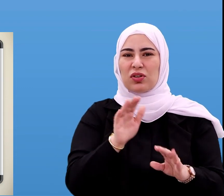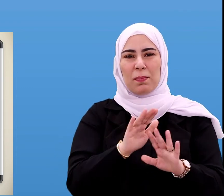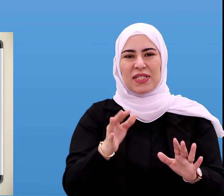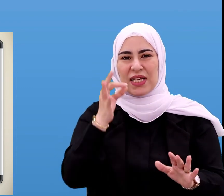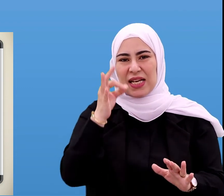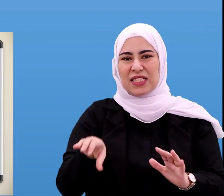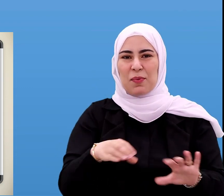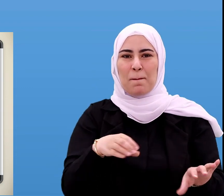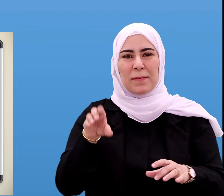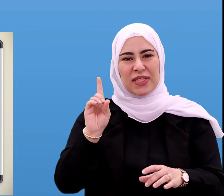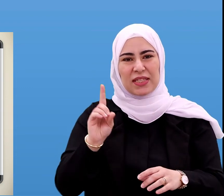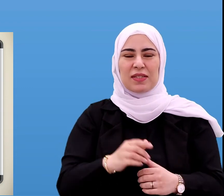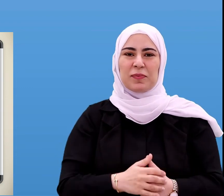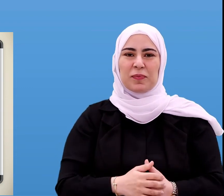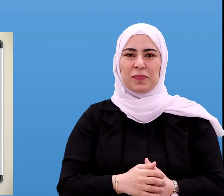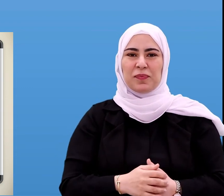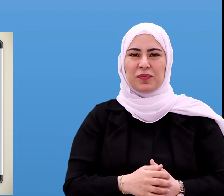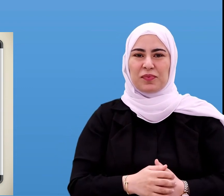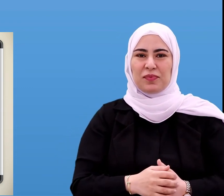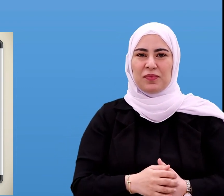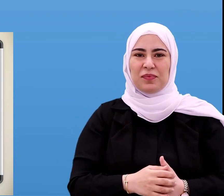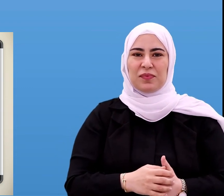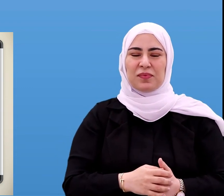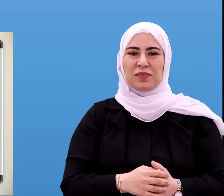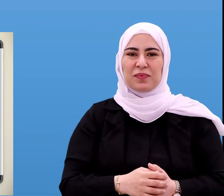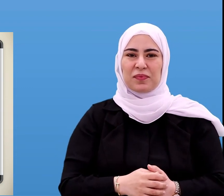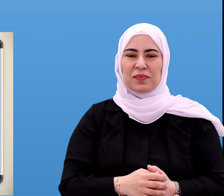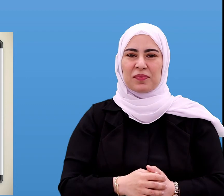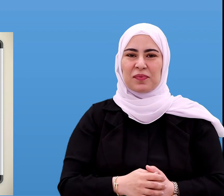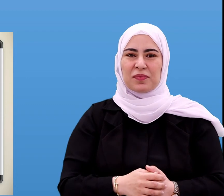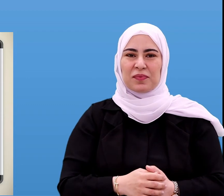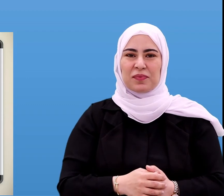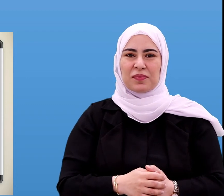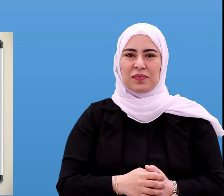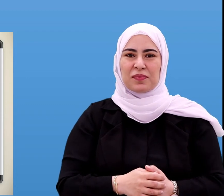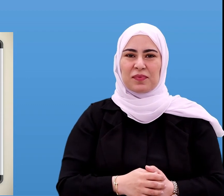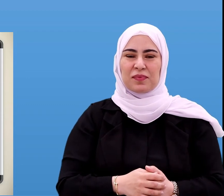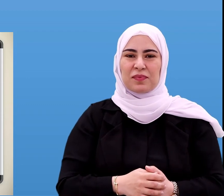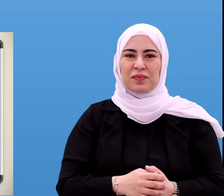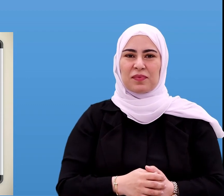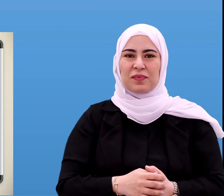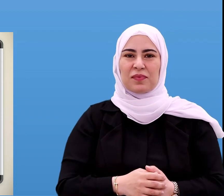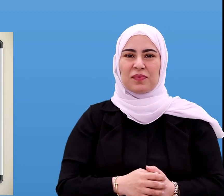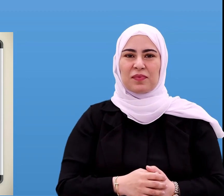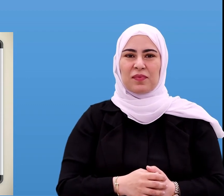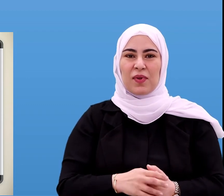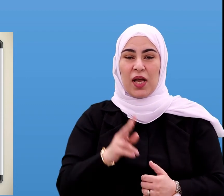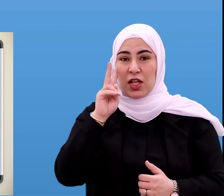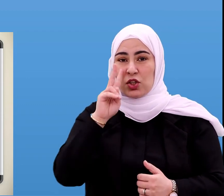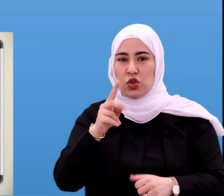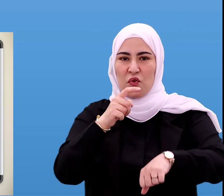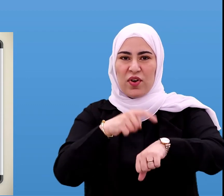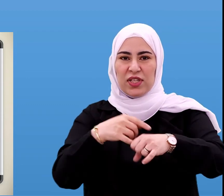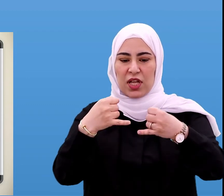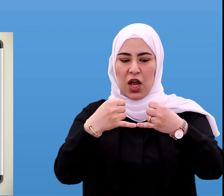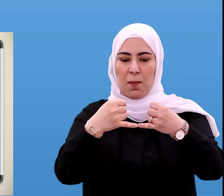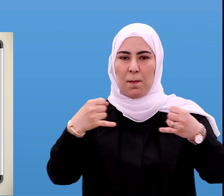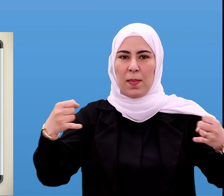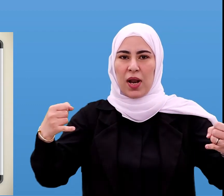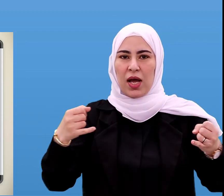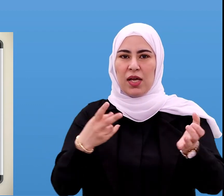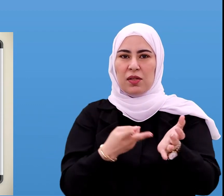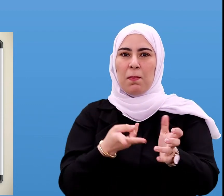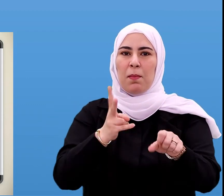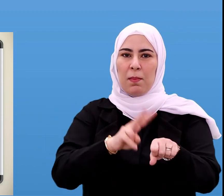correct. Those of you who got it right, well done. Let's take a look at the timeline again. We mentioned